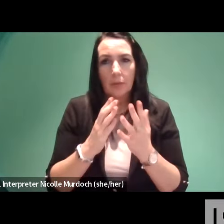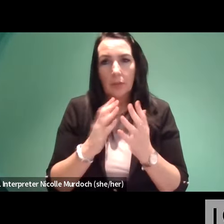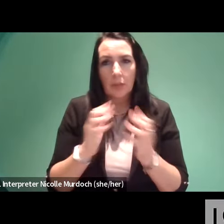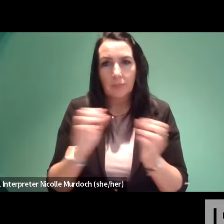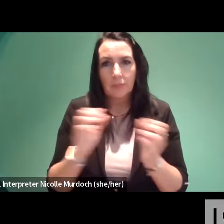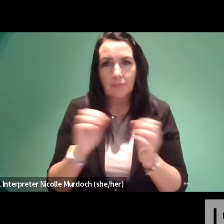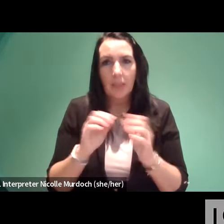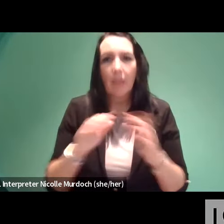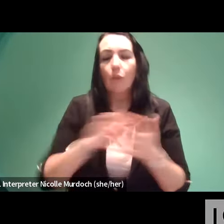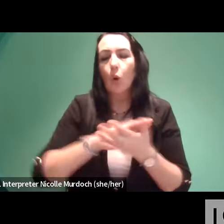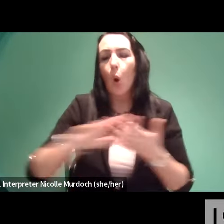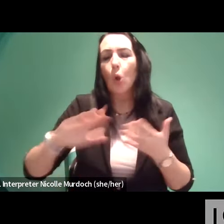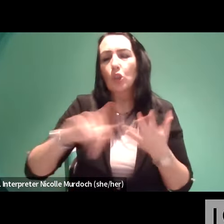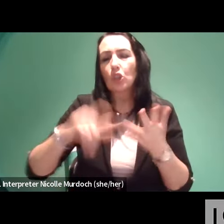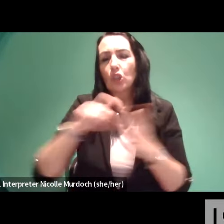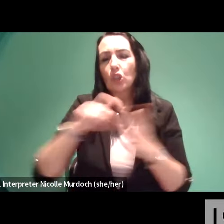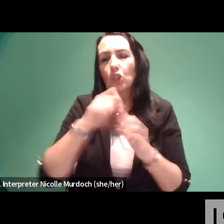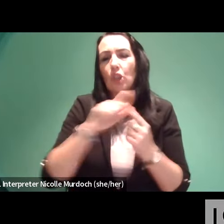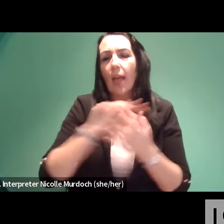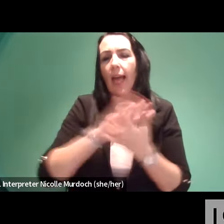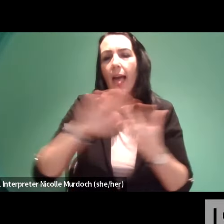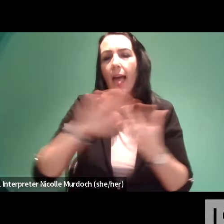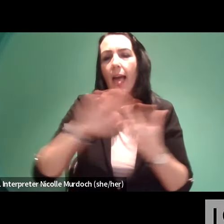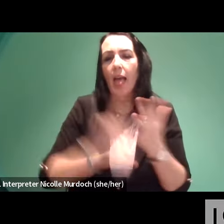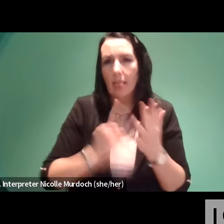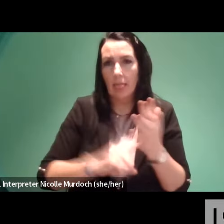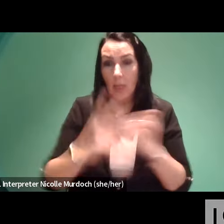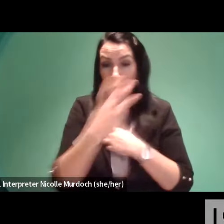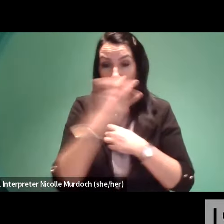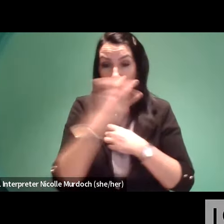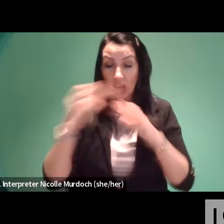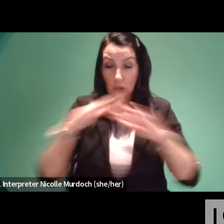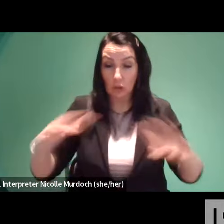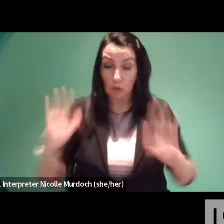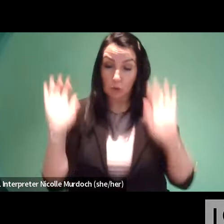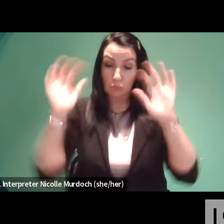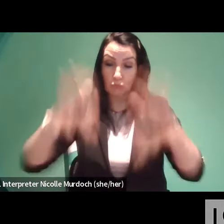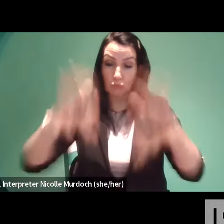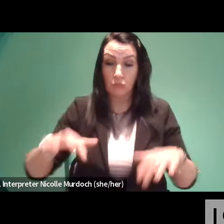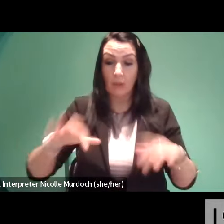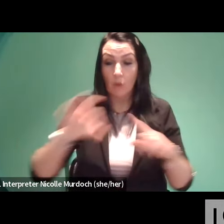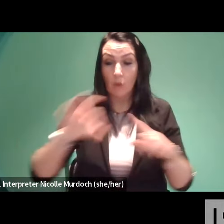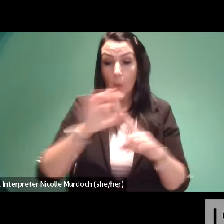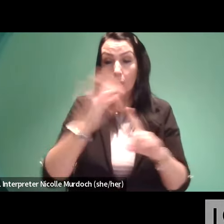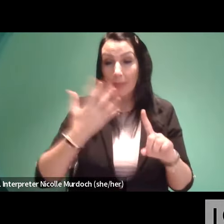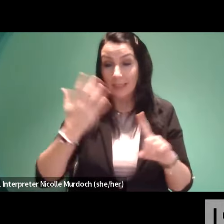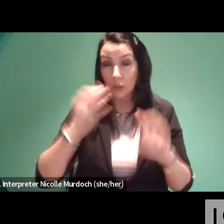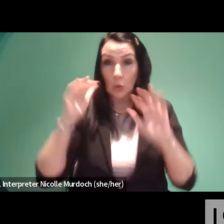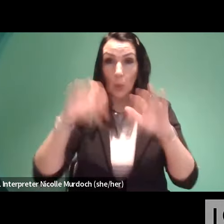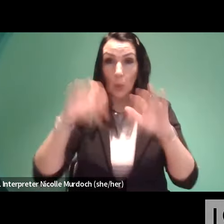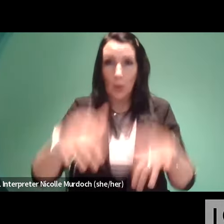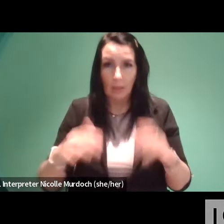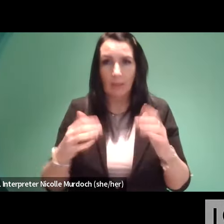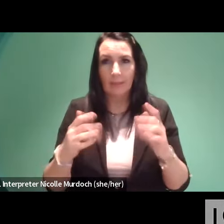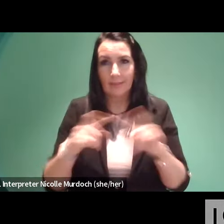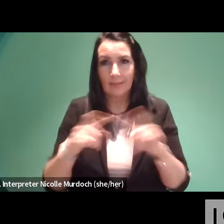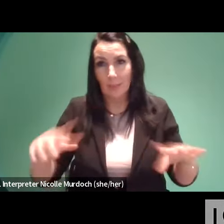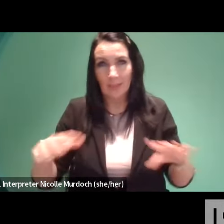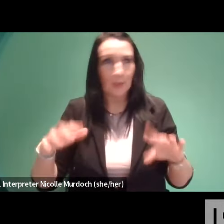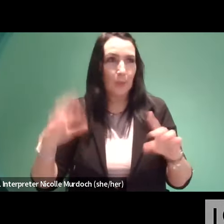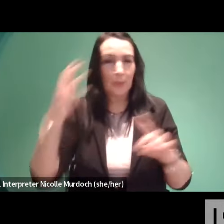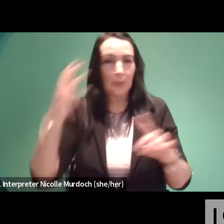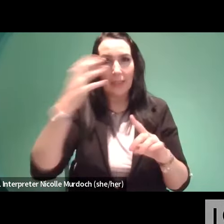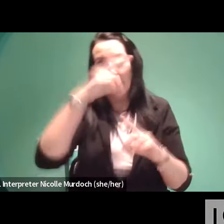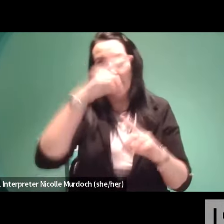for Hodge Hill. So we brought together 300 children from local primary schools. We're running, you know, our equivalent of Prince William's